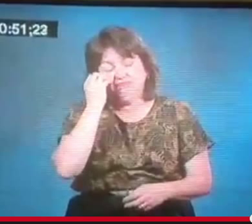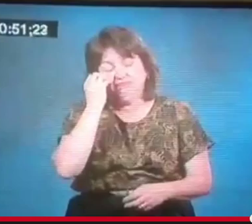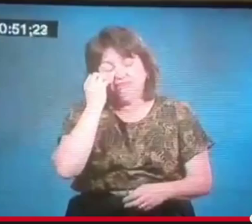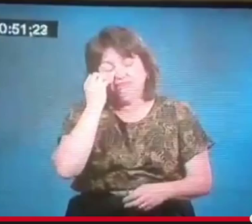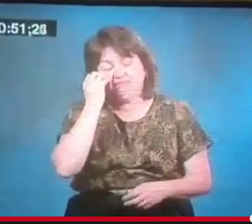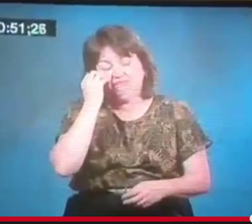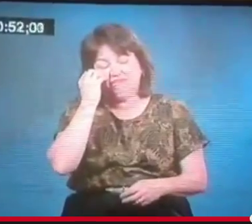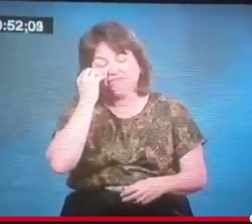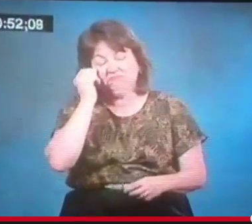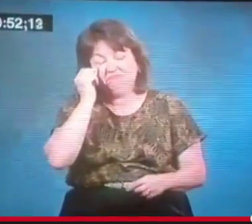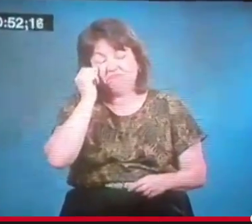pillow.